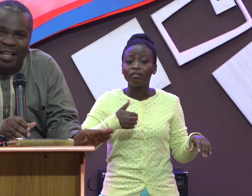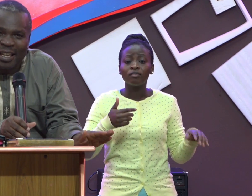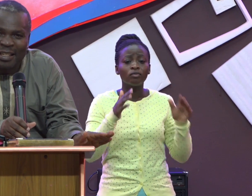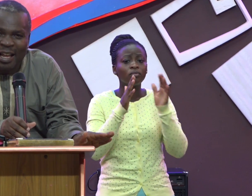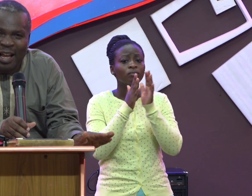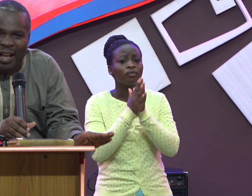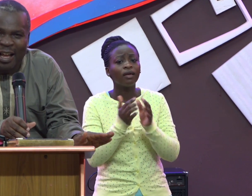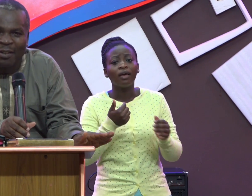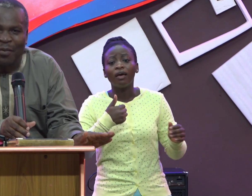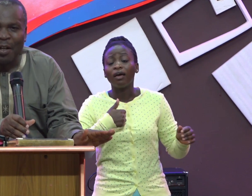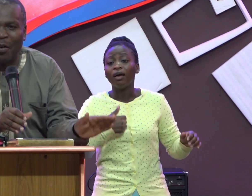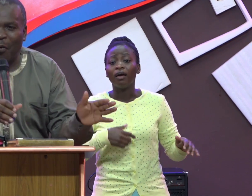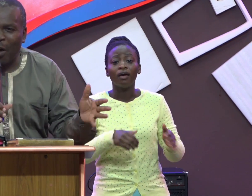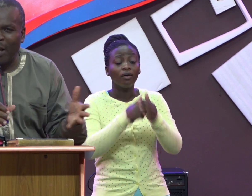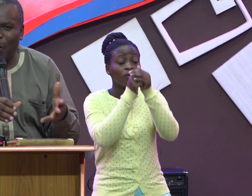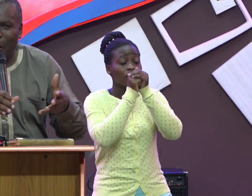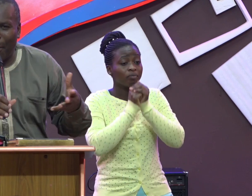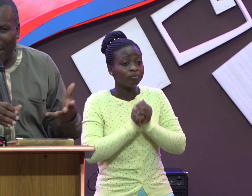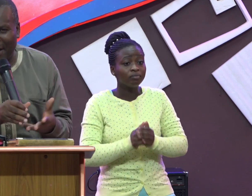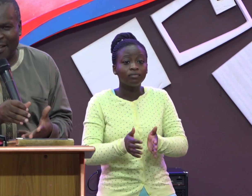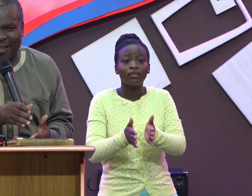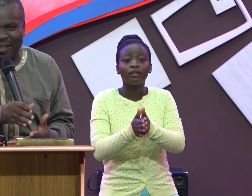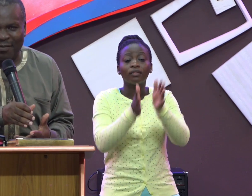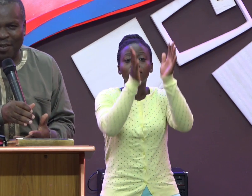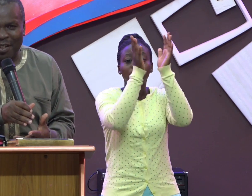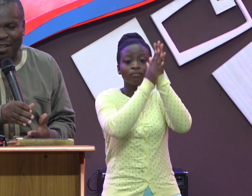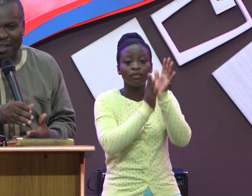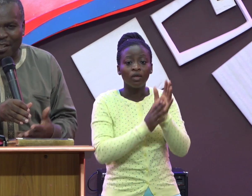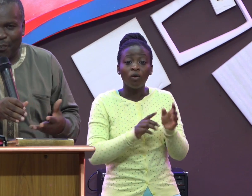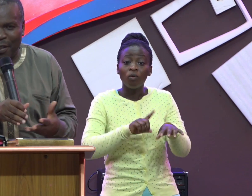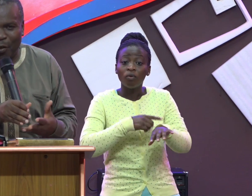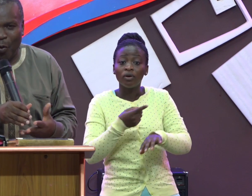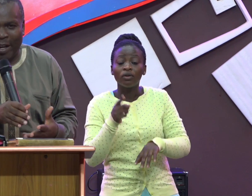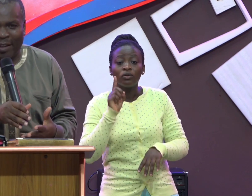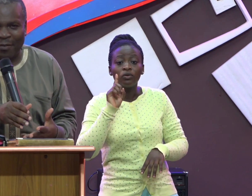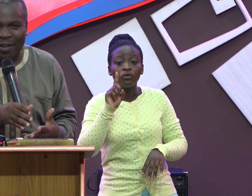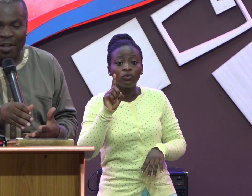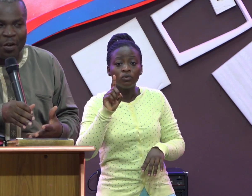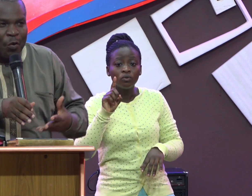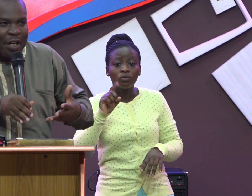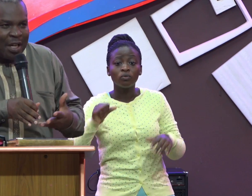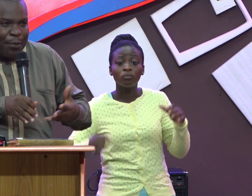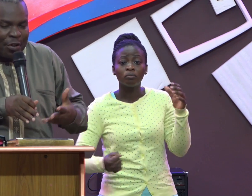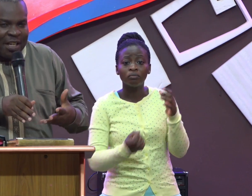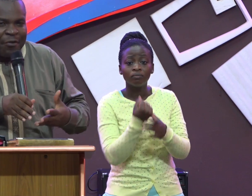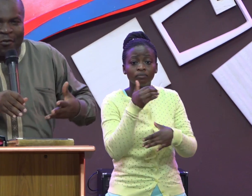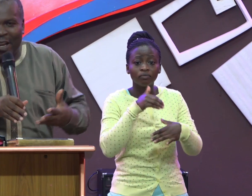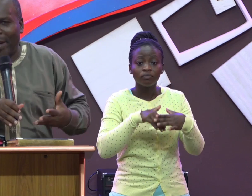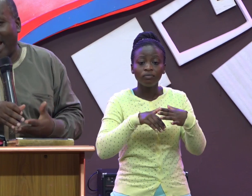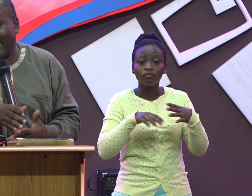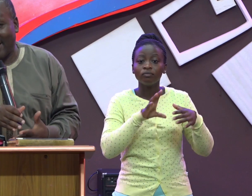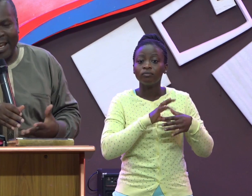him. I praised him. When you operate spiritually, you keep